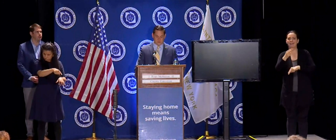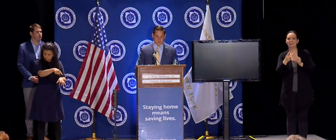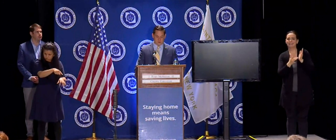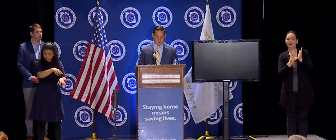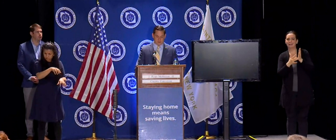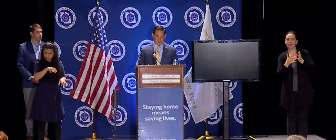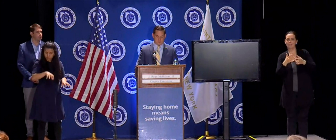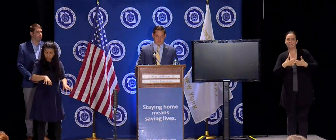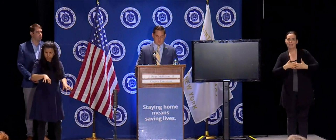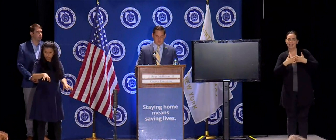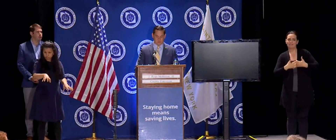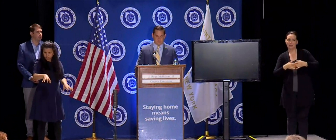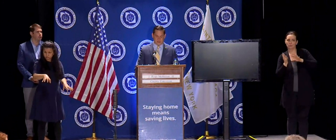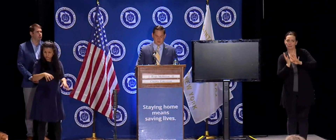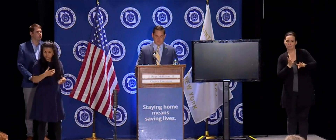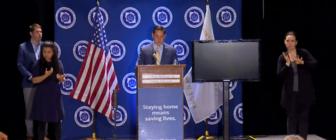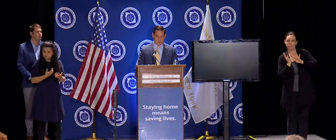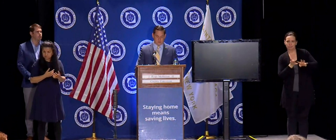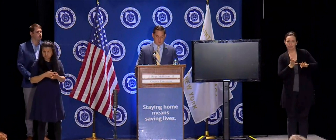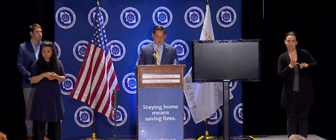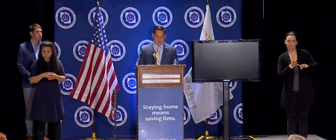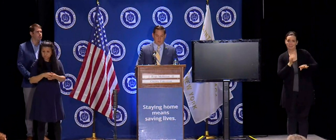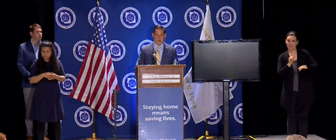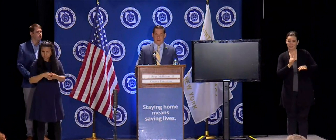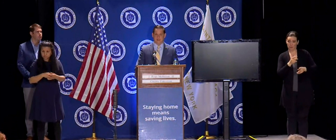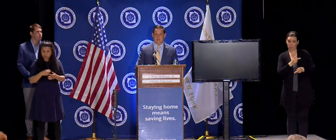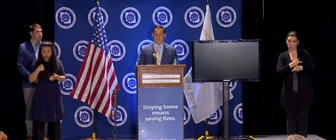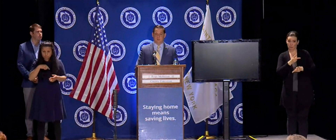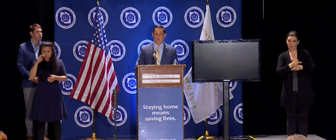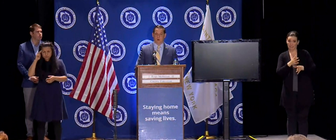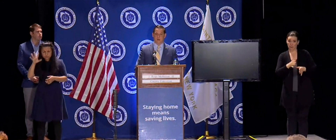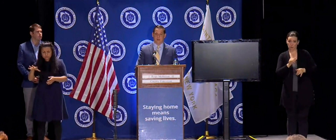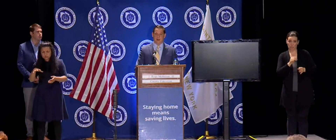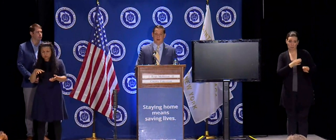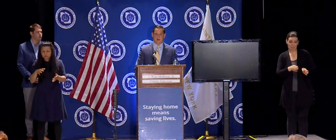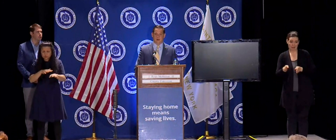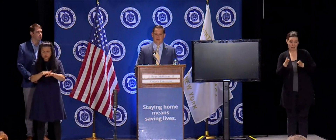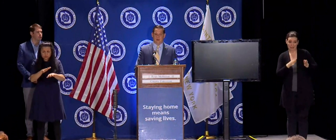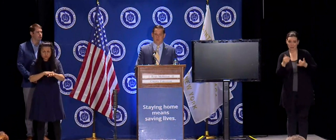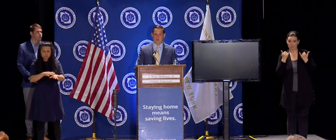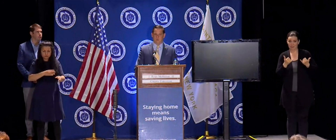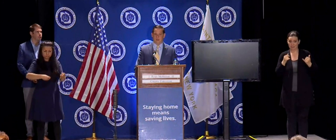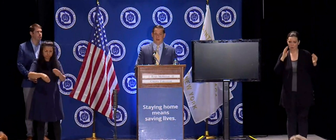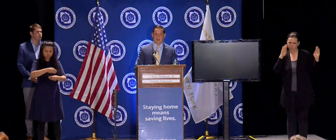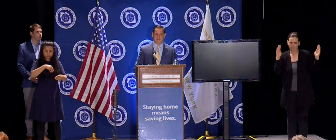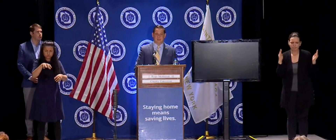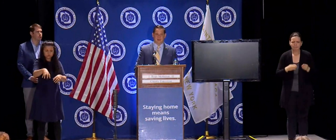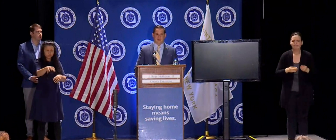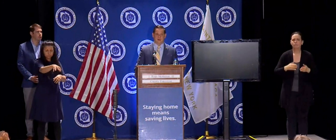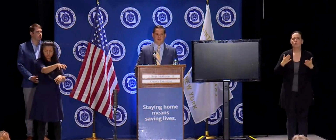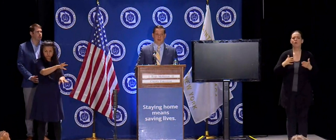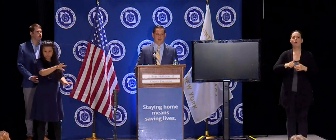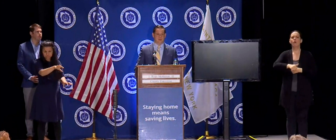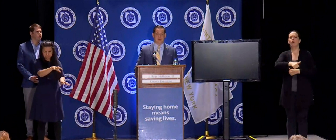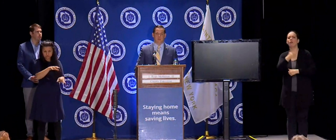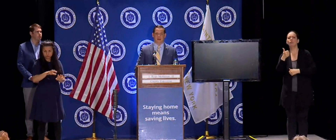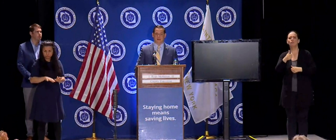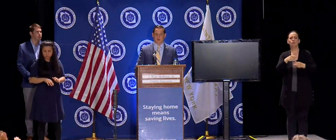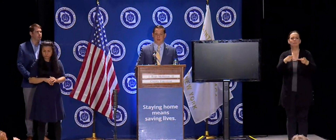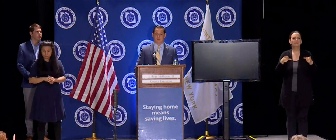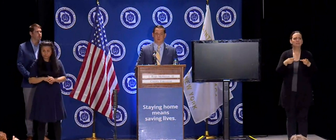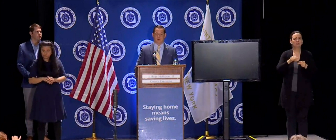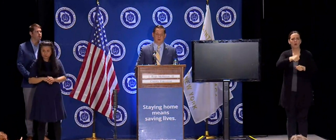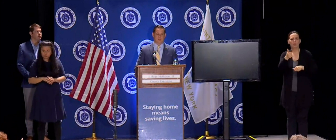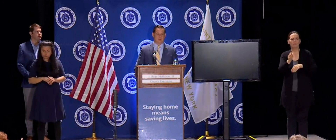know these are things that the supervisor and our planning team have been working on. I believe we got Clay a town